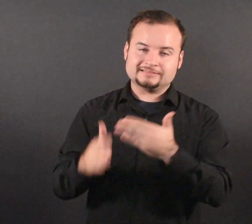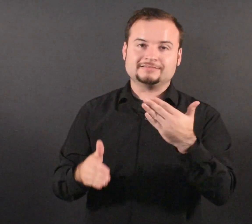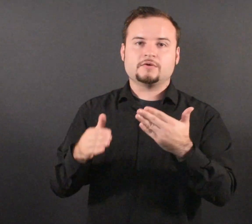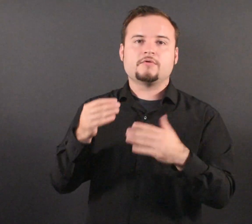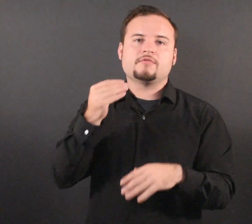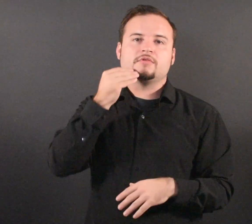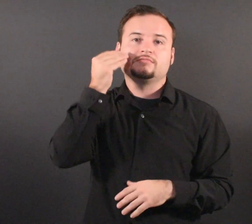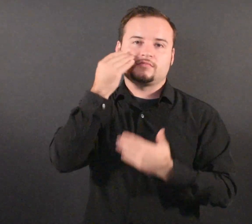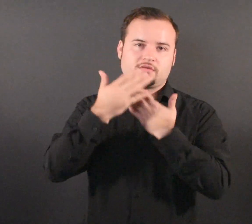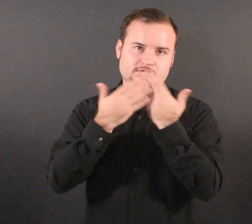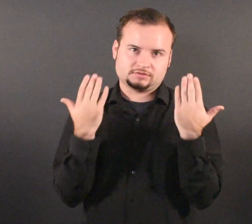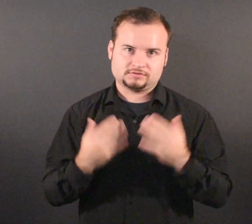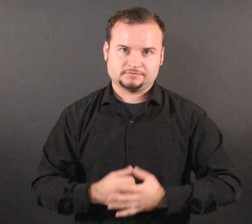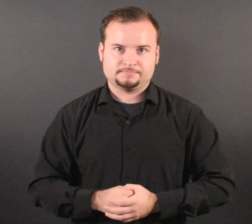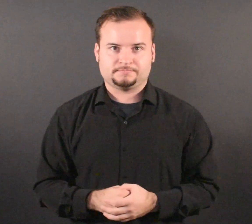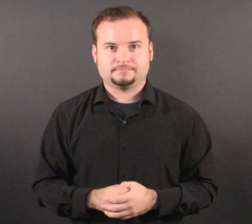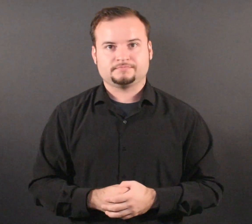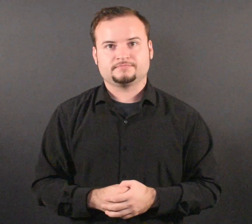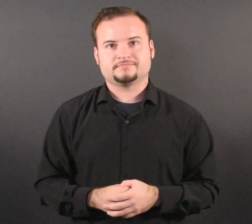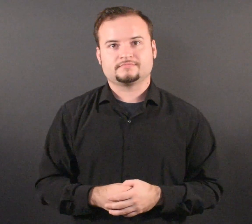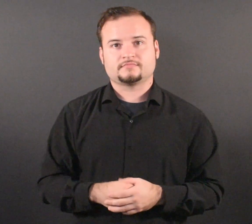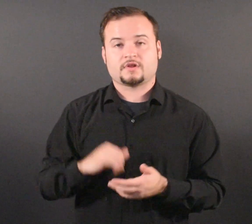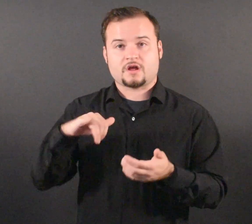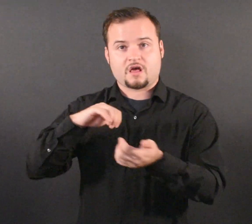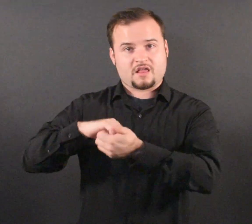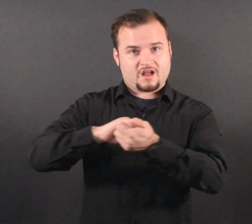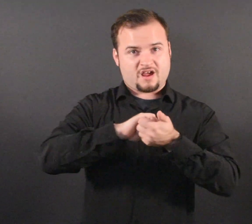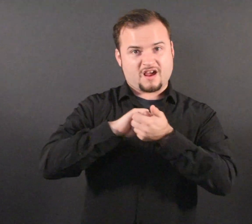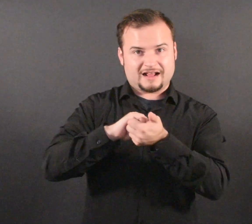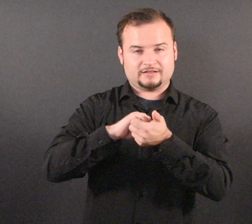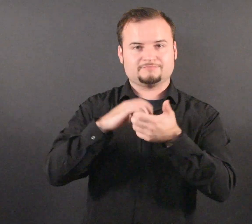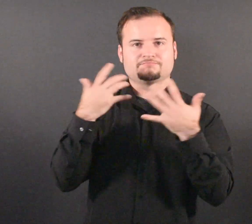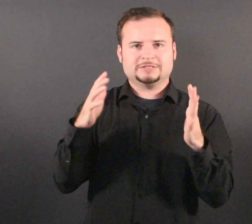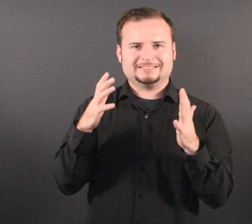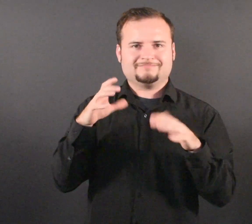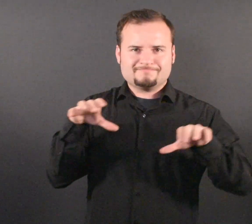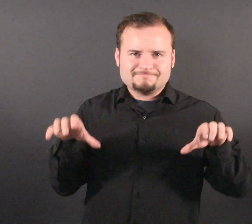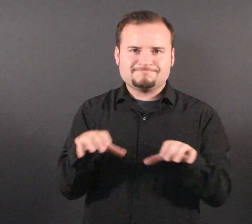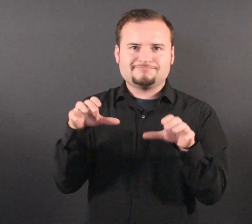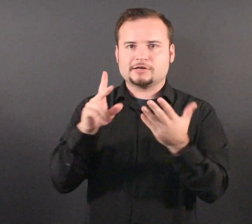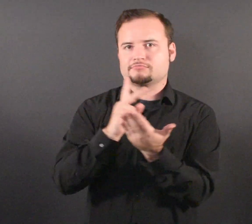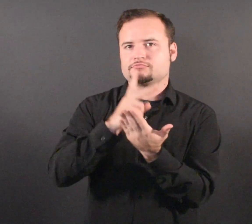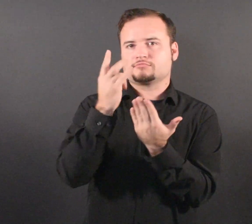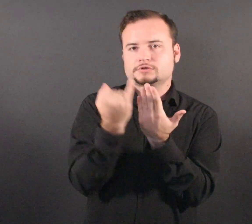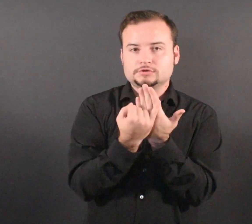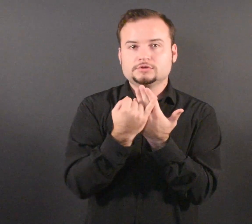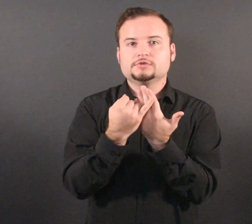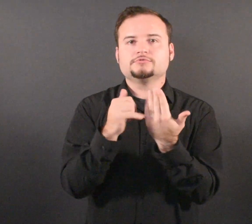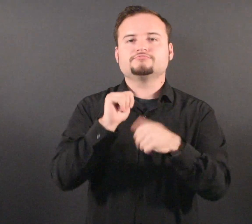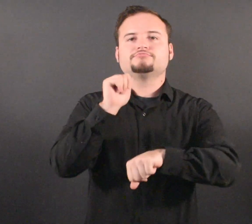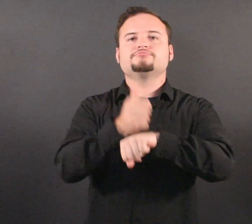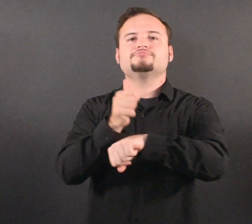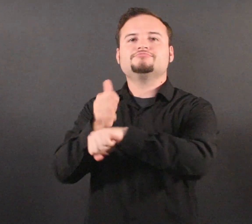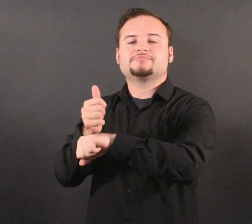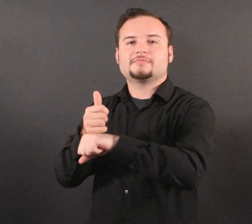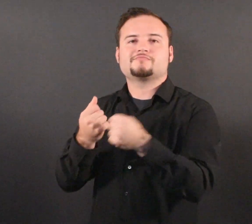The Alliance has embarked on a project to establish supportive housing standards and align service,